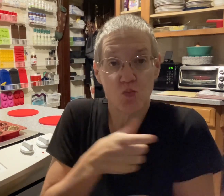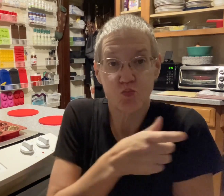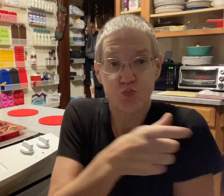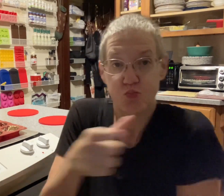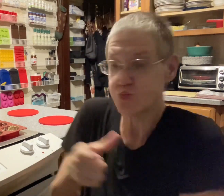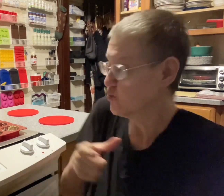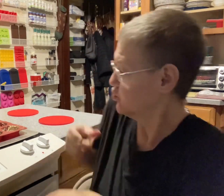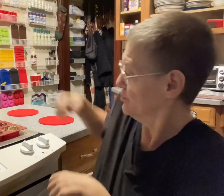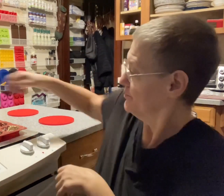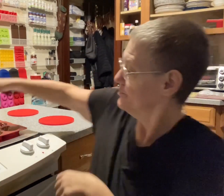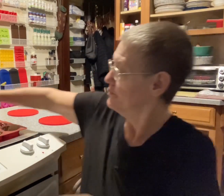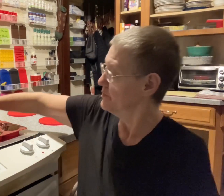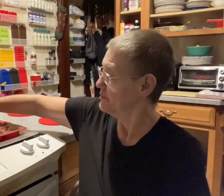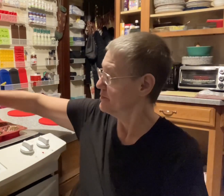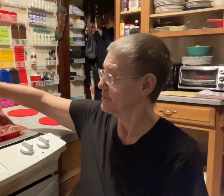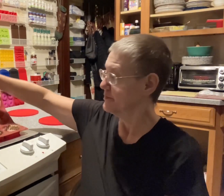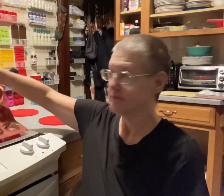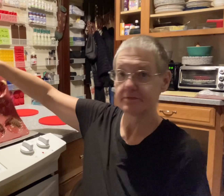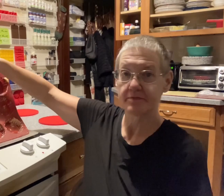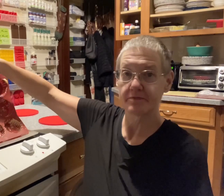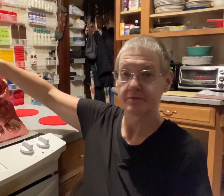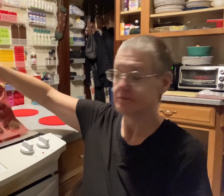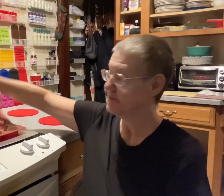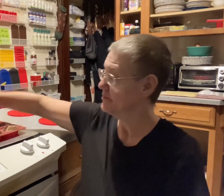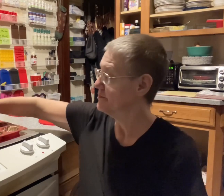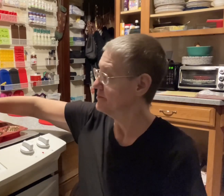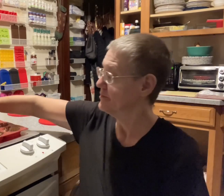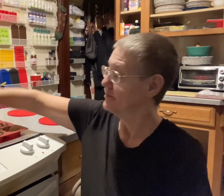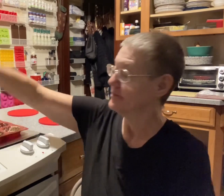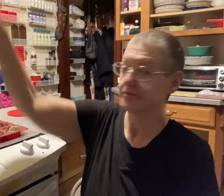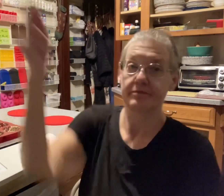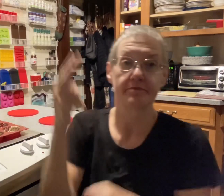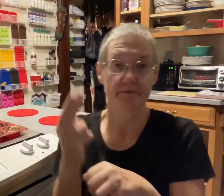Now I've already buttered these silicone muffin cups.